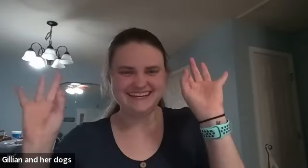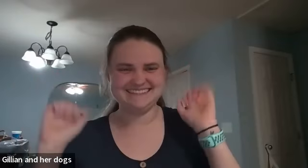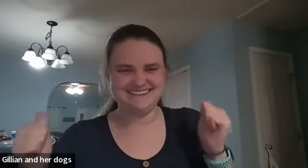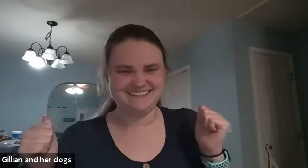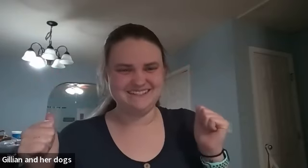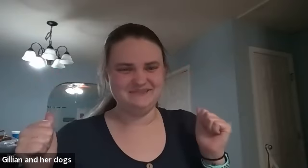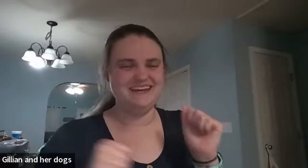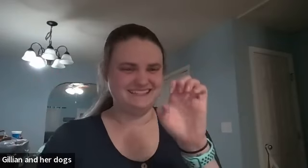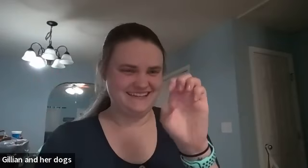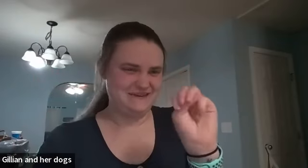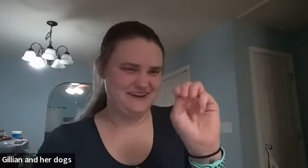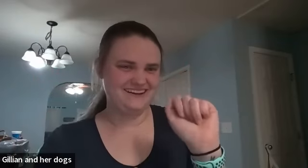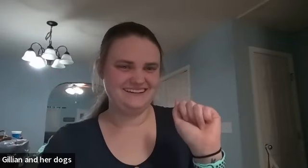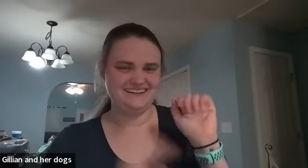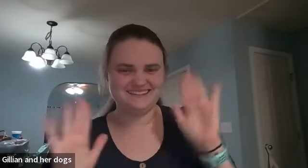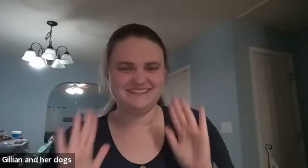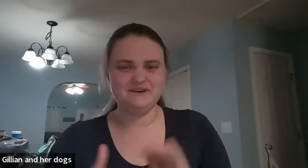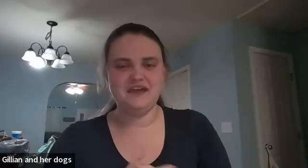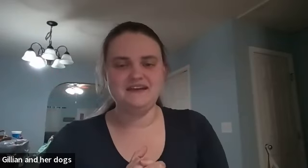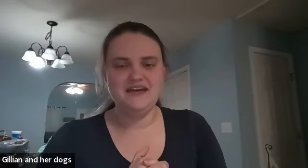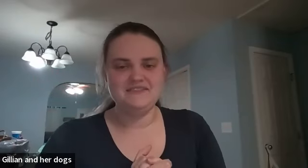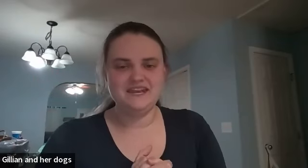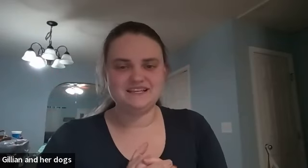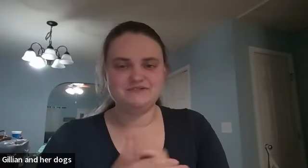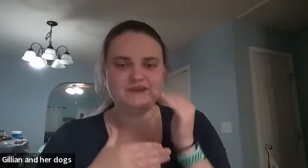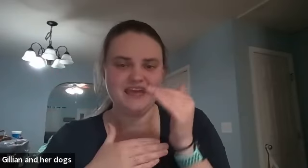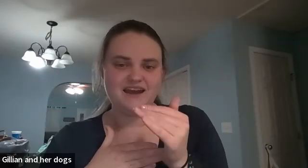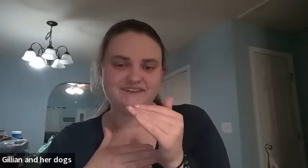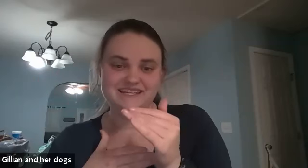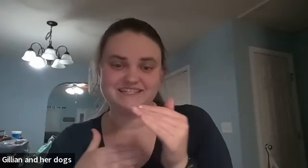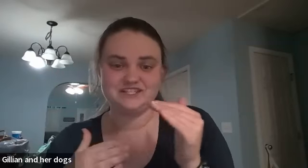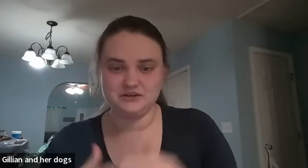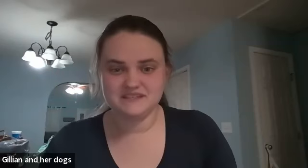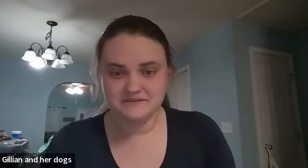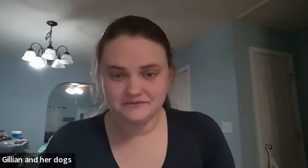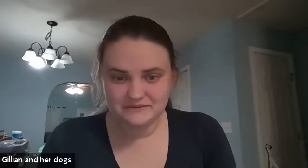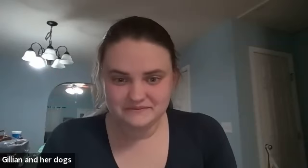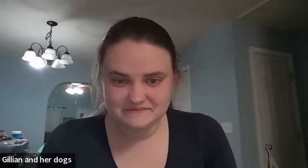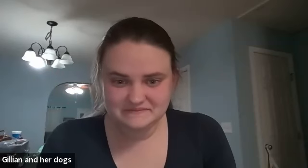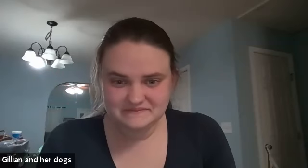Perfect. Awesome. Yes, so Emma. Awesome. Okay. The next one we have is Joseph.